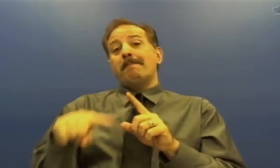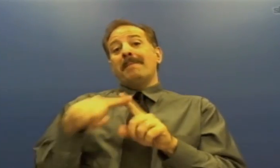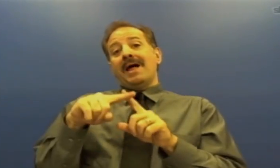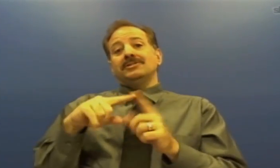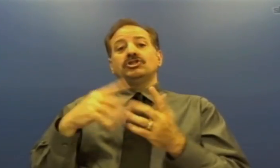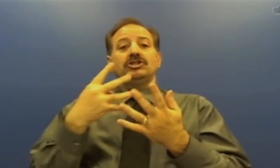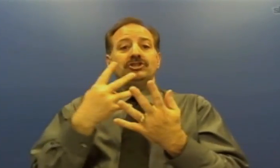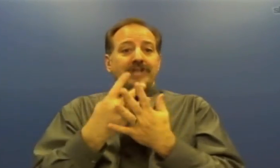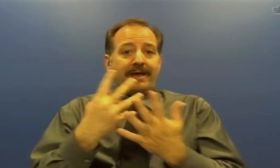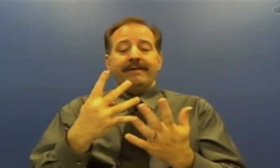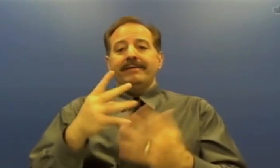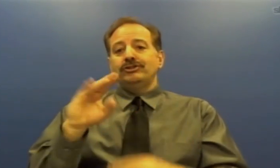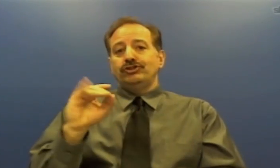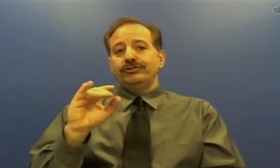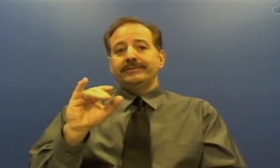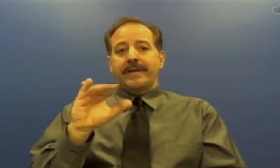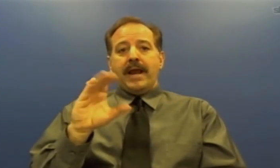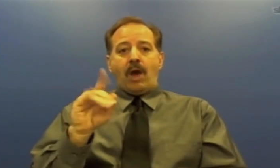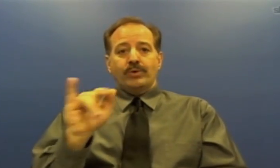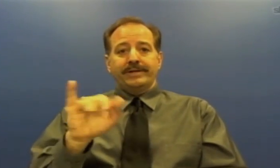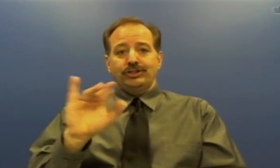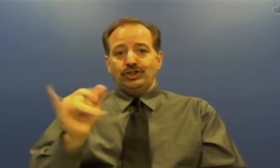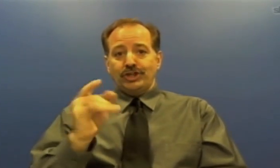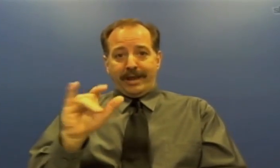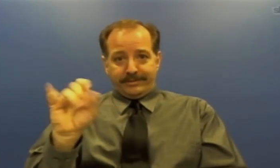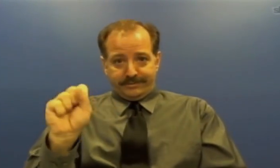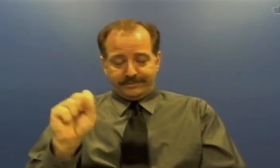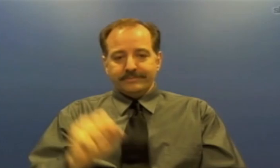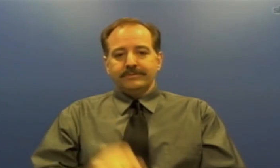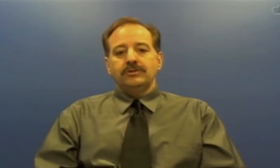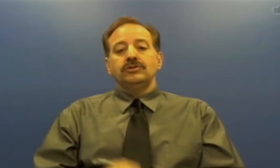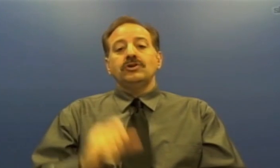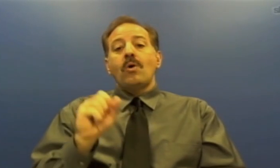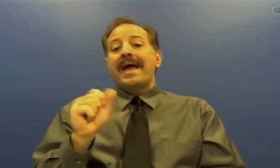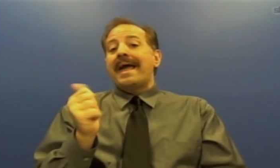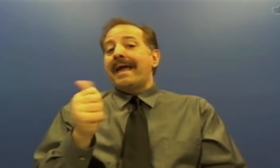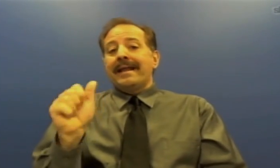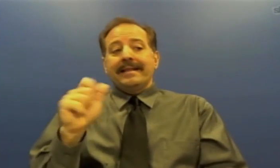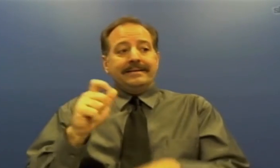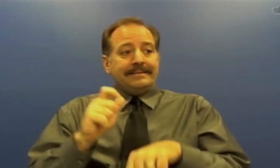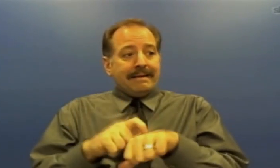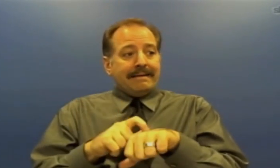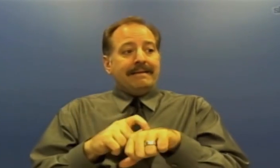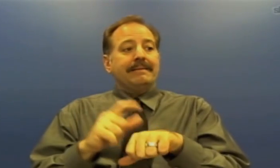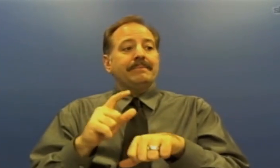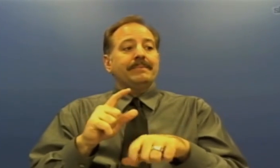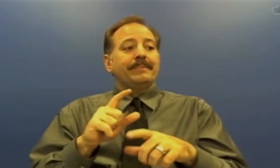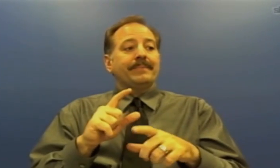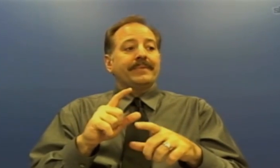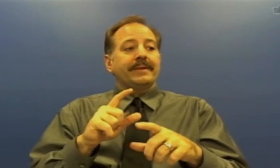centers. And in addition to that, there's also, you know, county jails And anytime